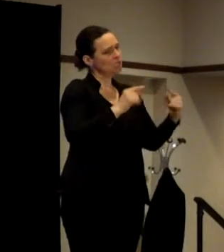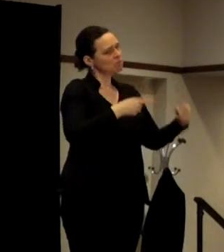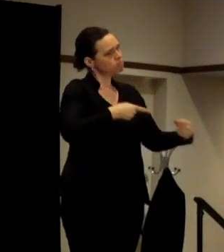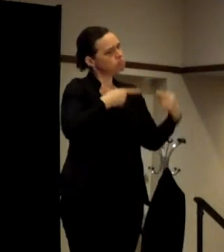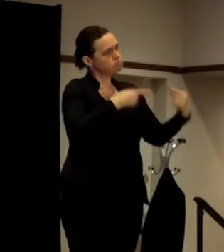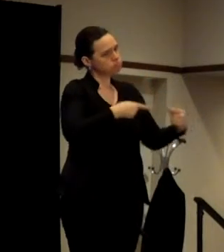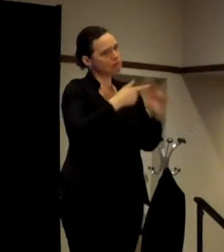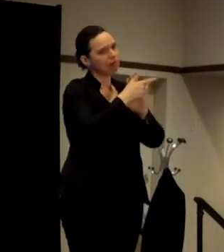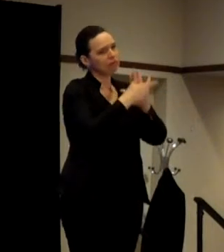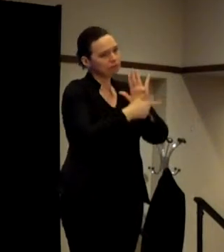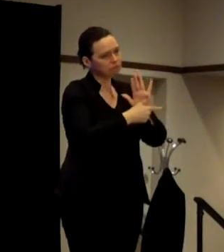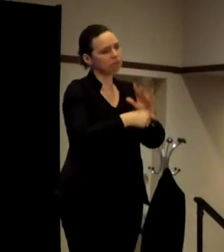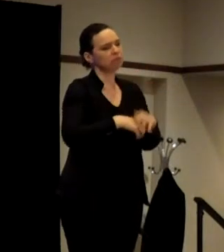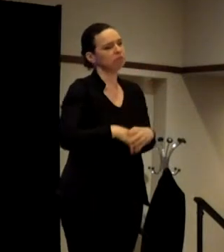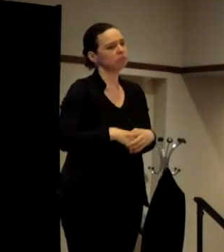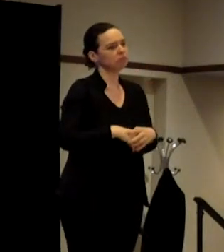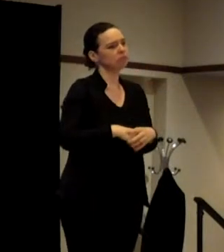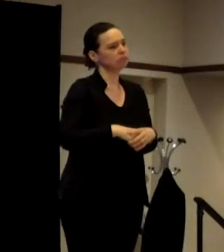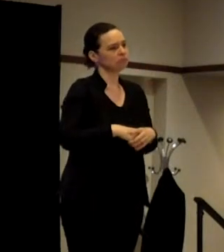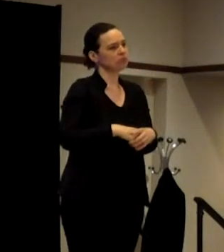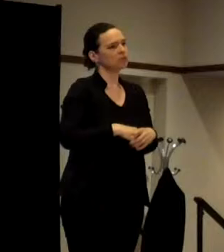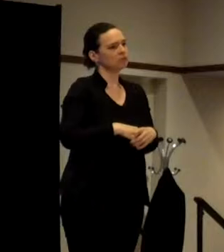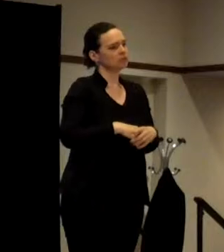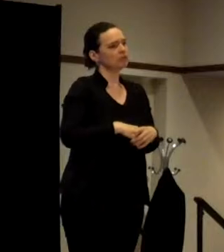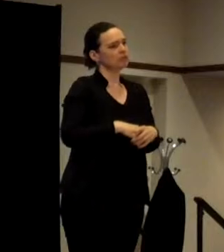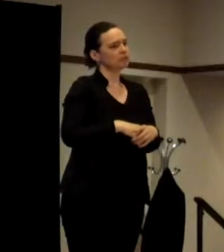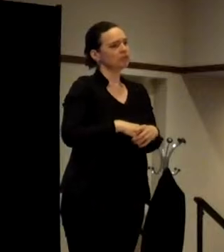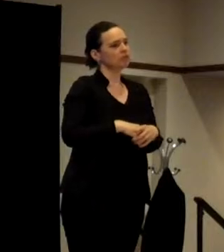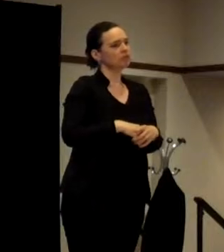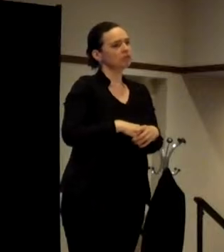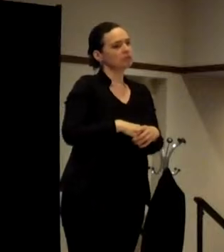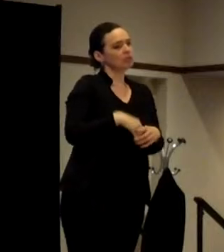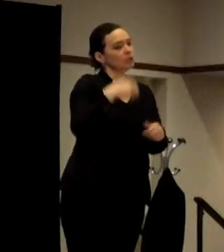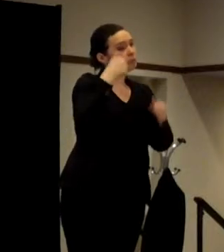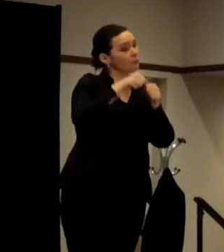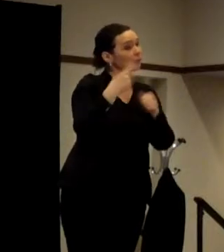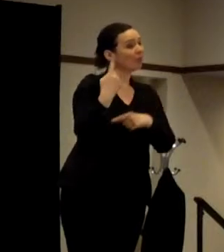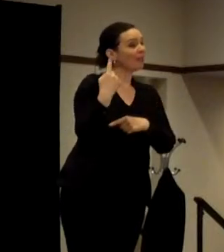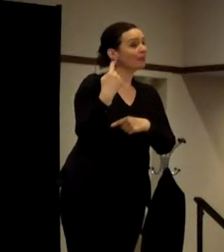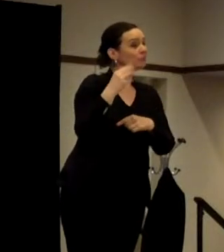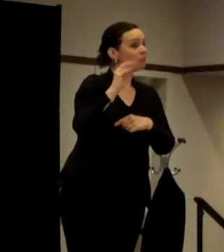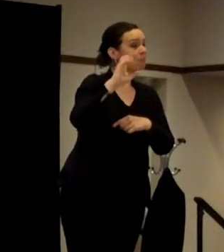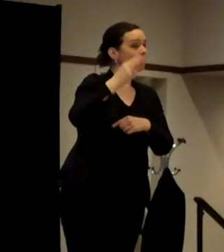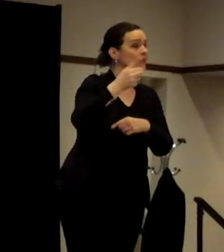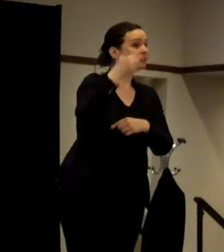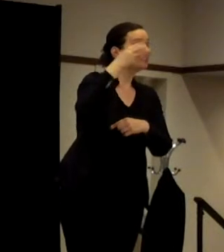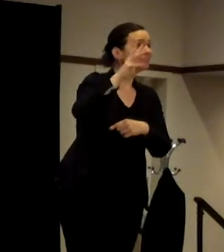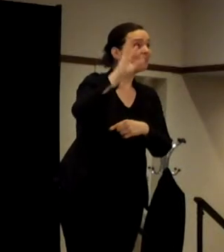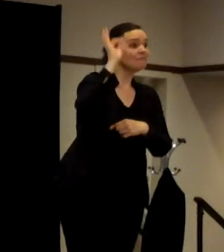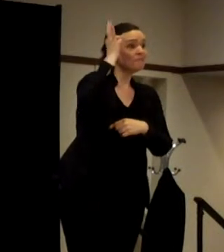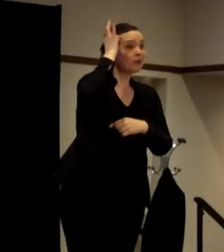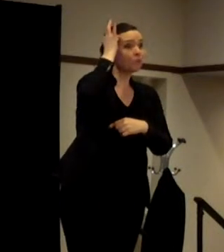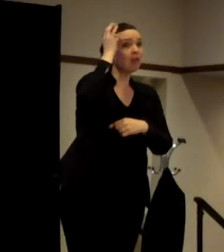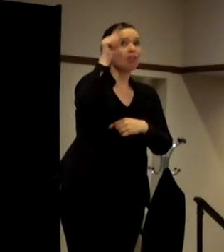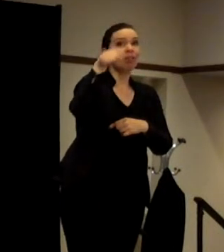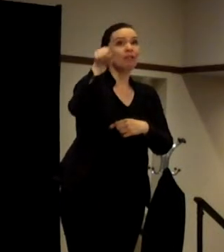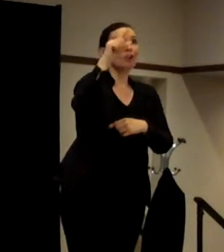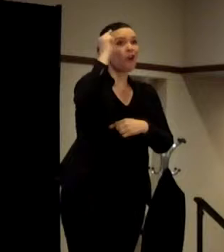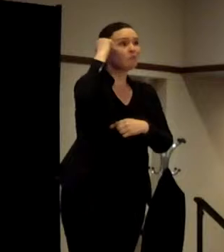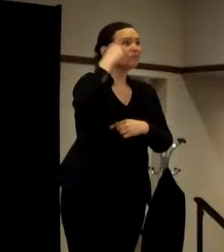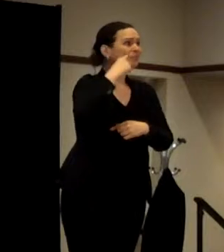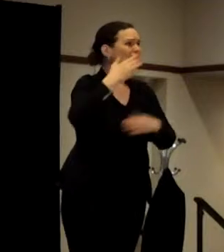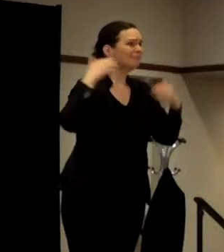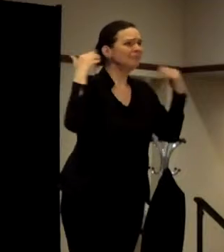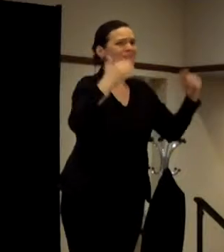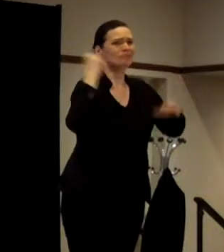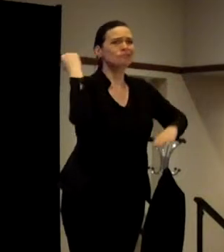government told us to shut down our economy last March and April, as did the state of New York. And when you do